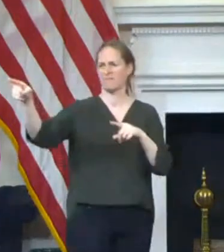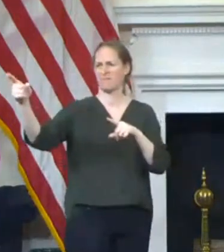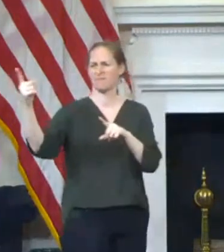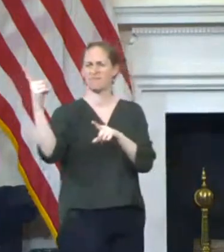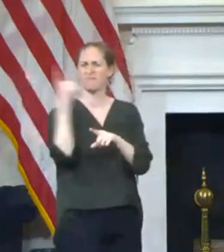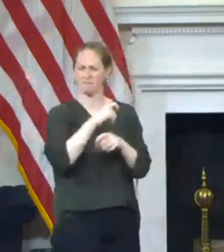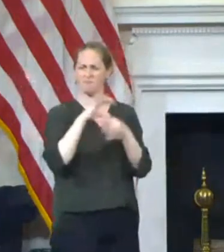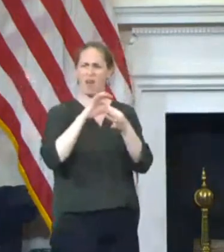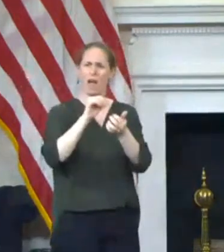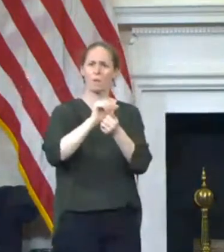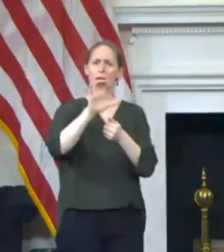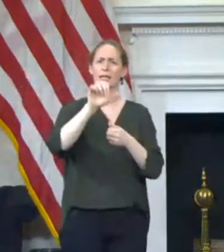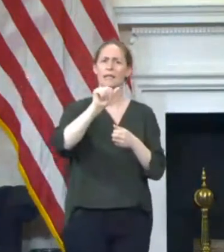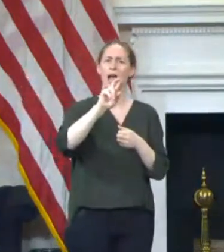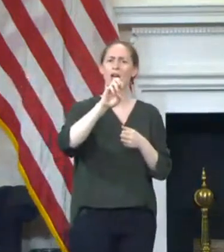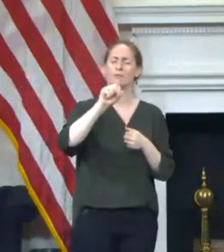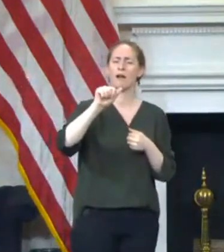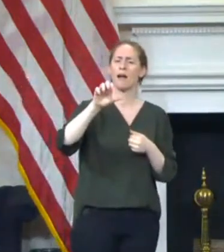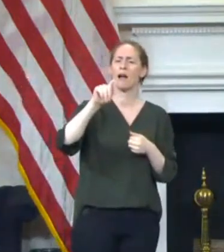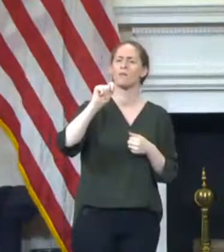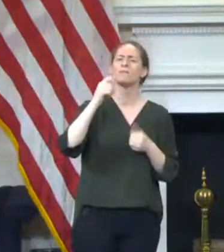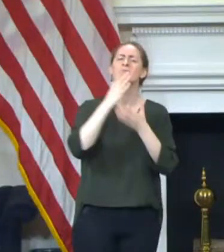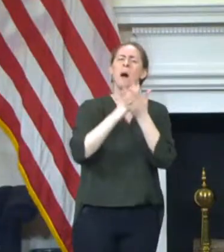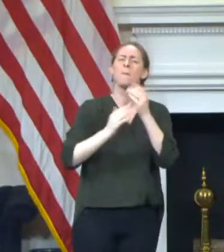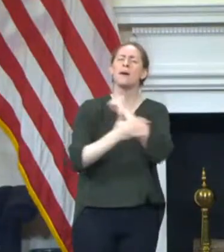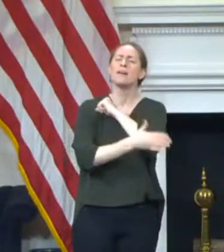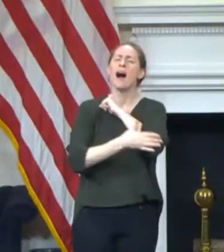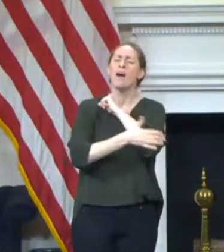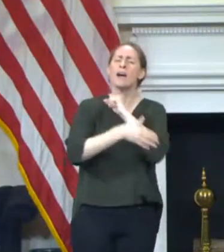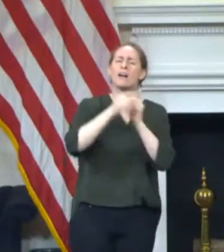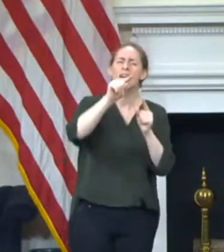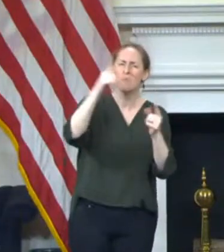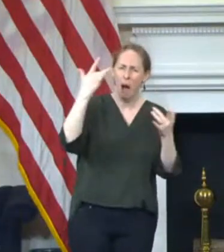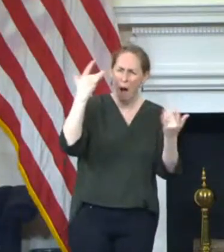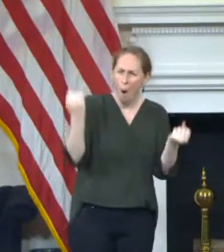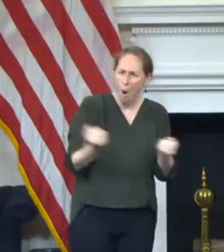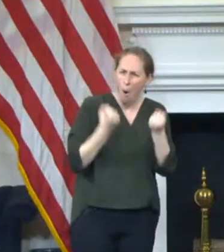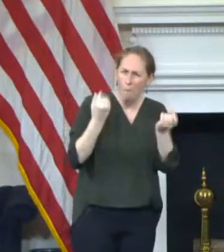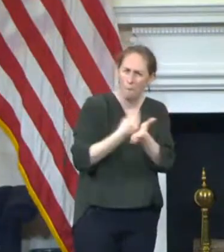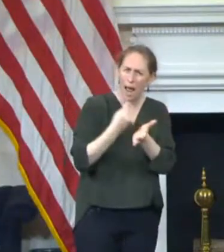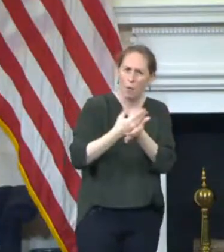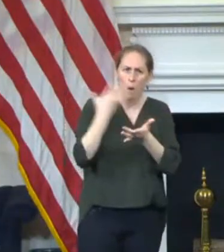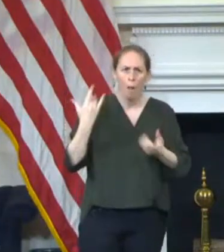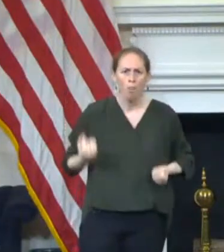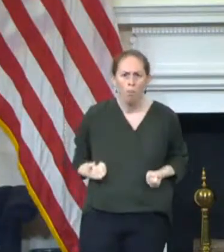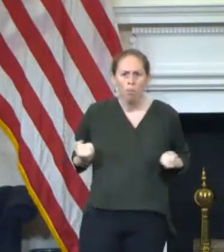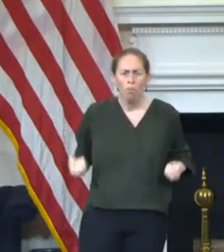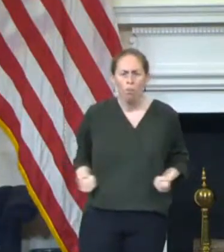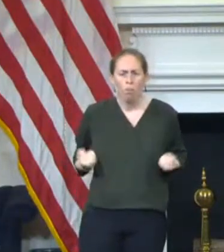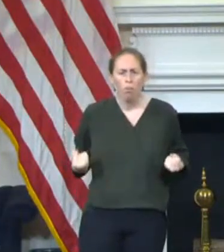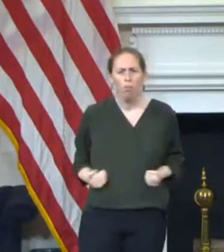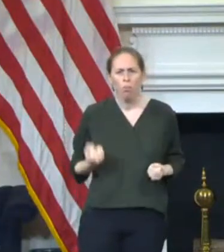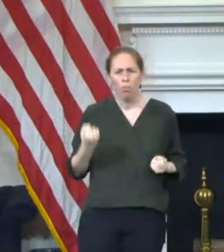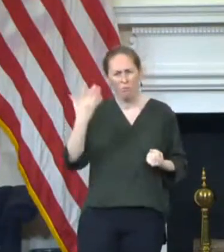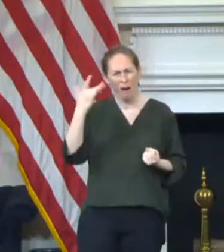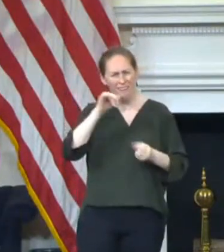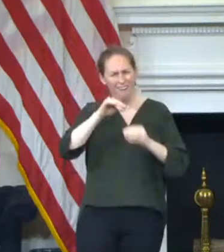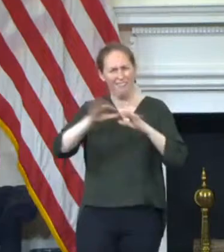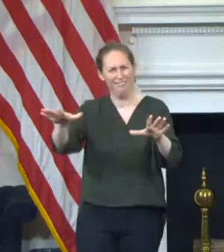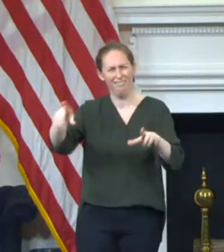counties that are taking more time, and is there an indication as to why they're taking more time to spend this money? Well, there